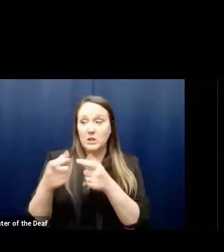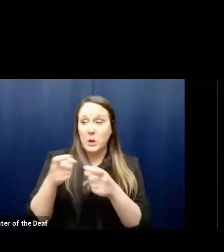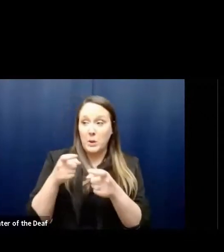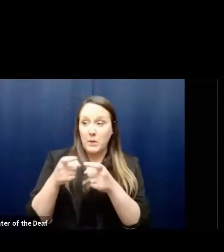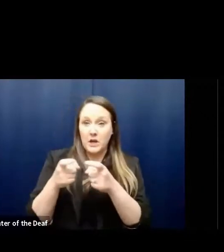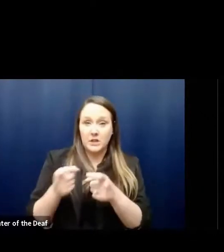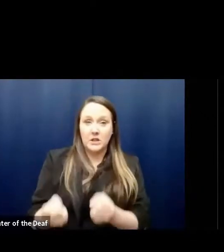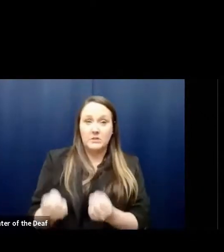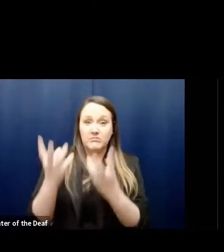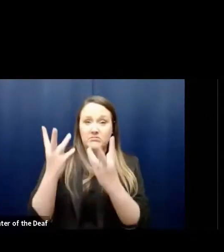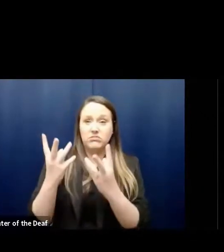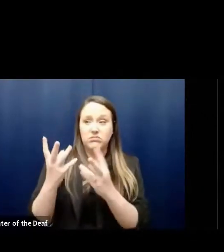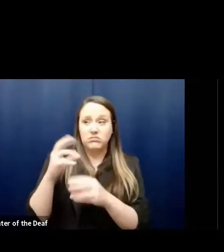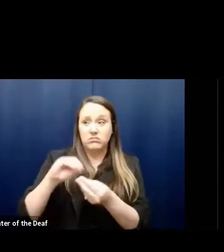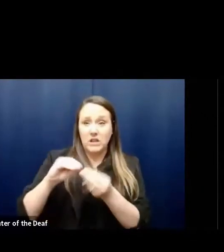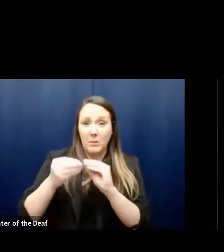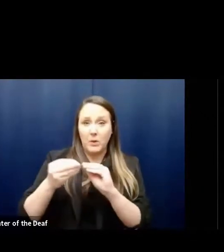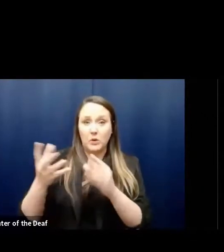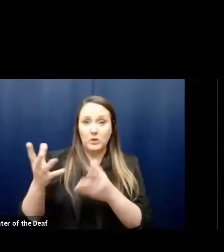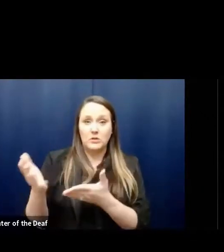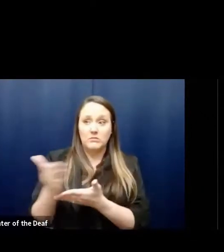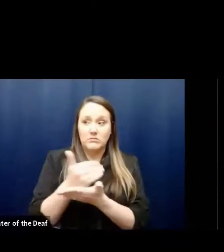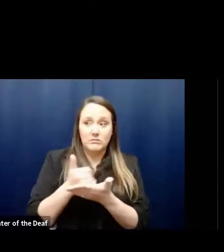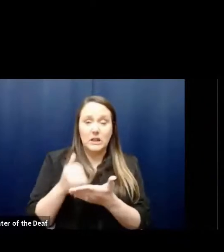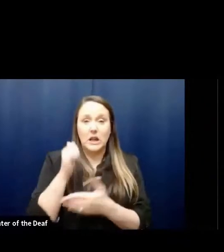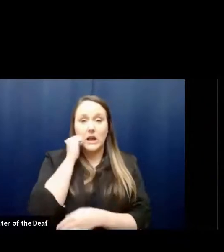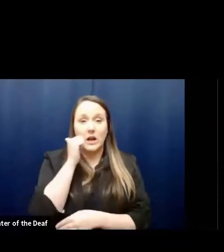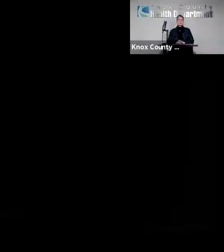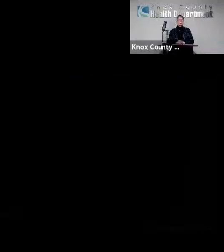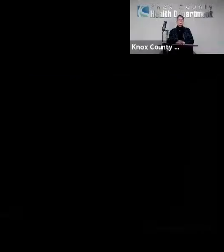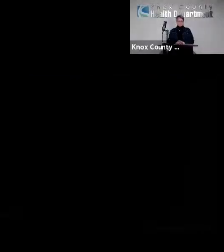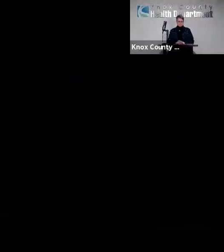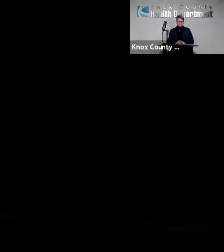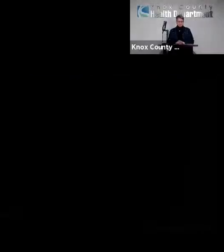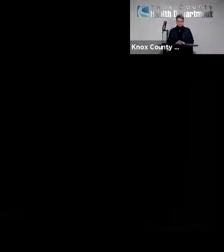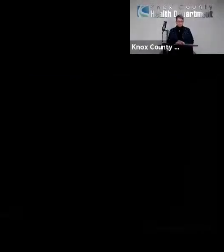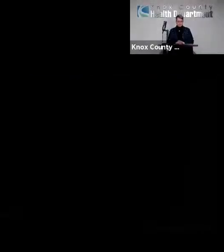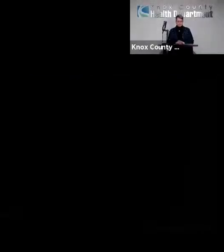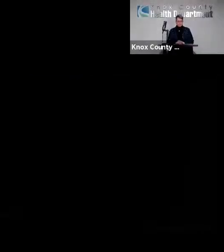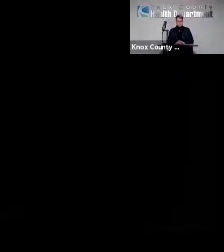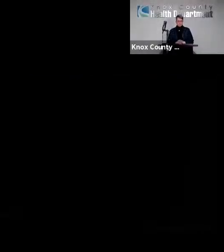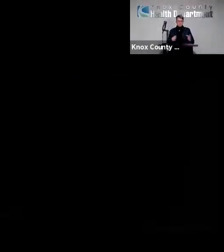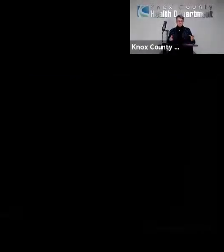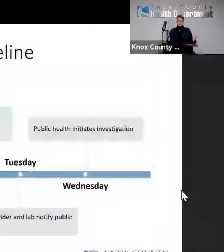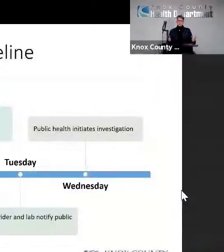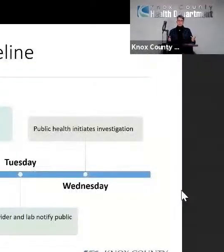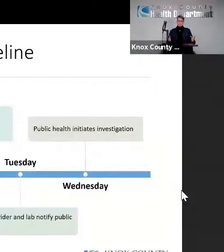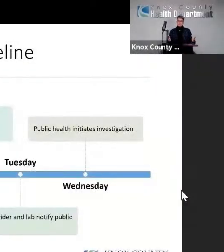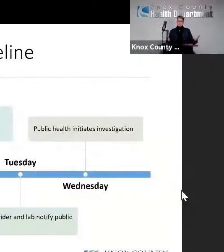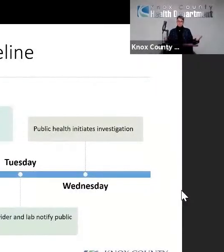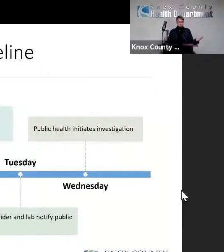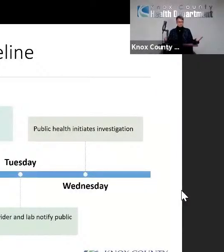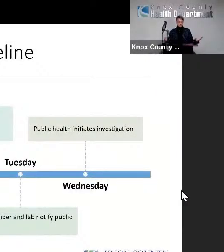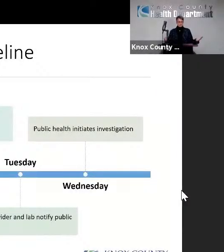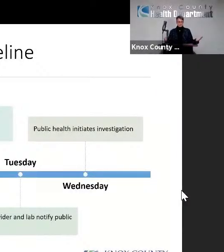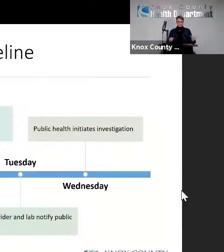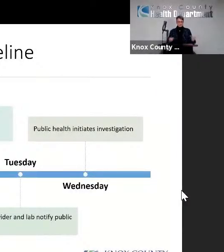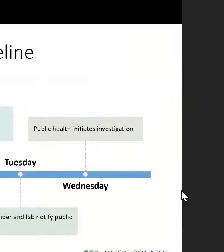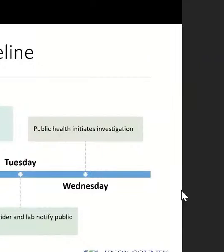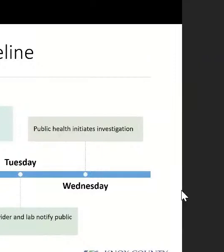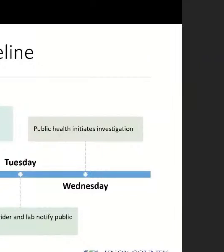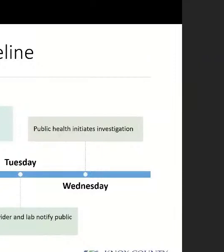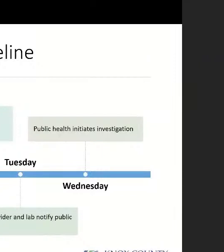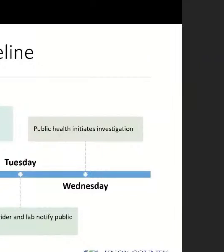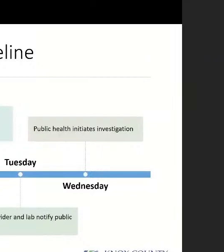that it is receiving daily. So let's walk through a little scenario. So we've got this person, let's call